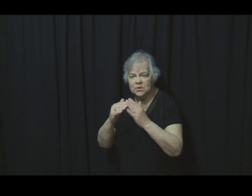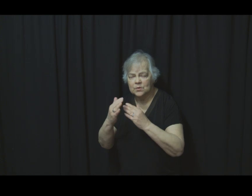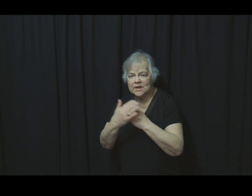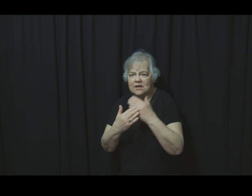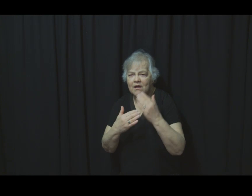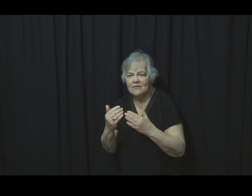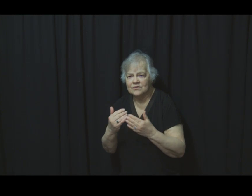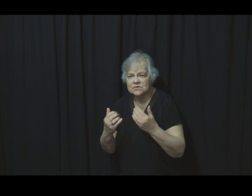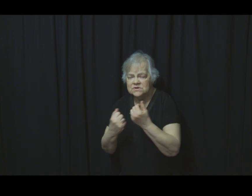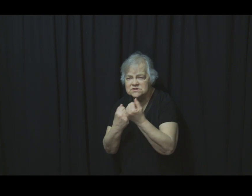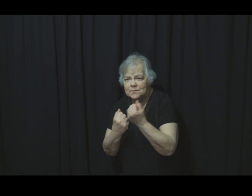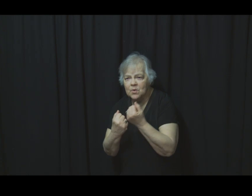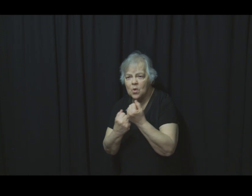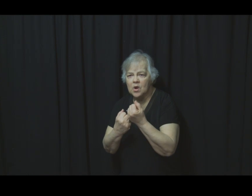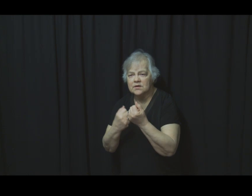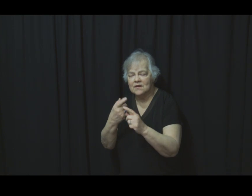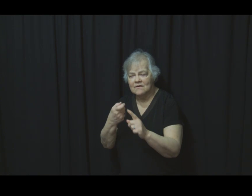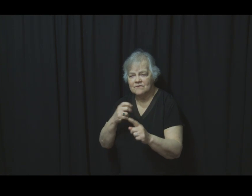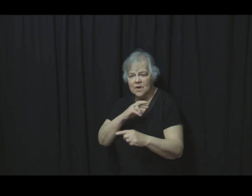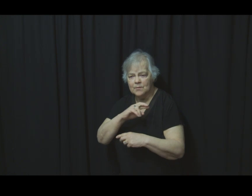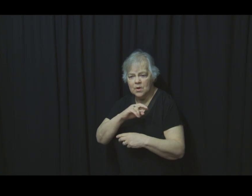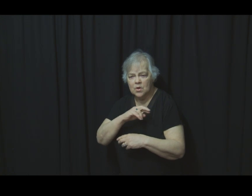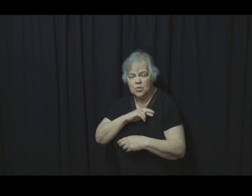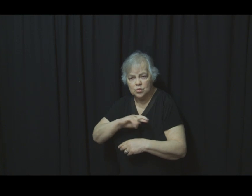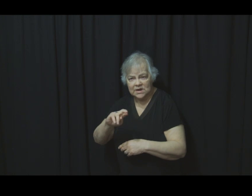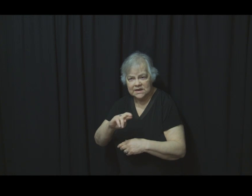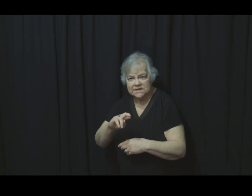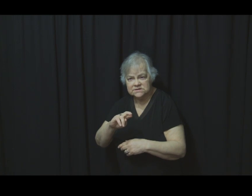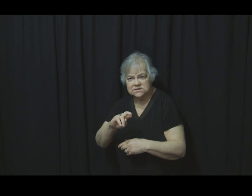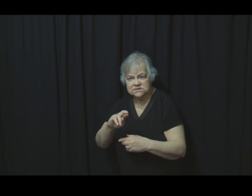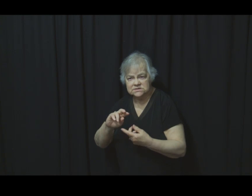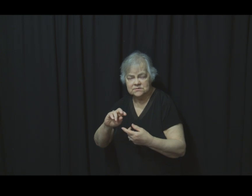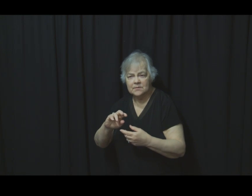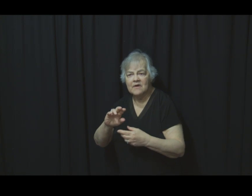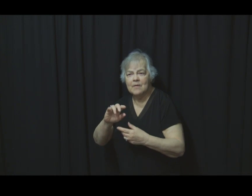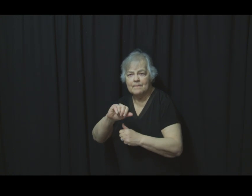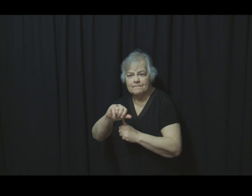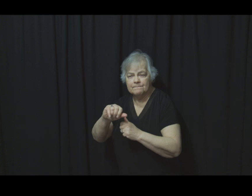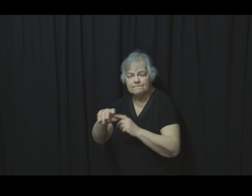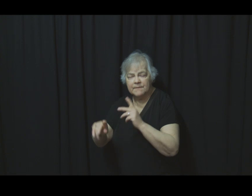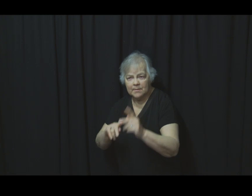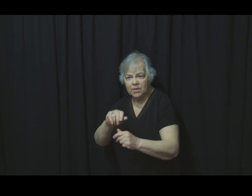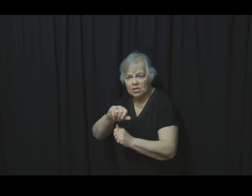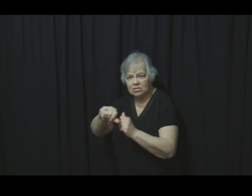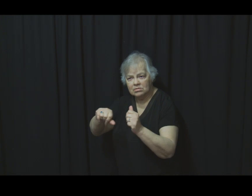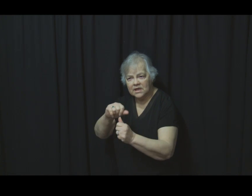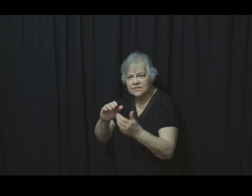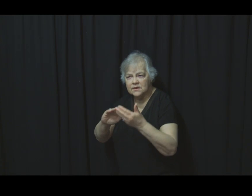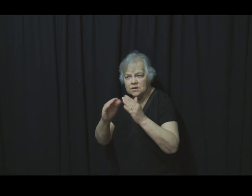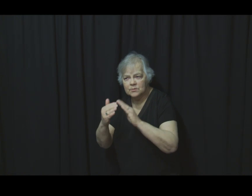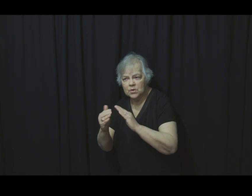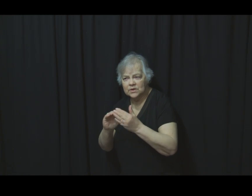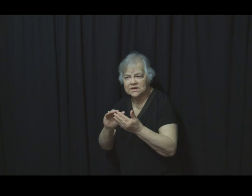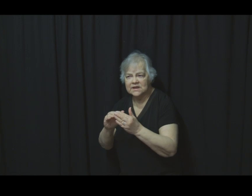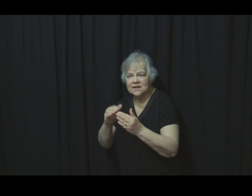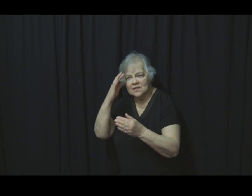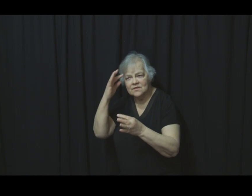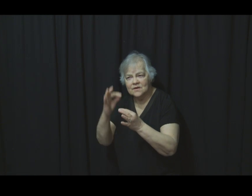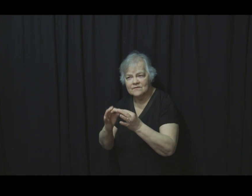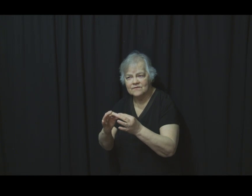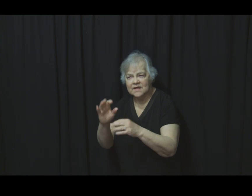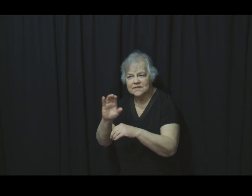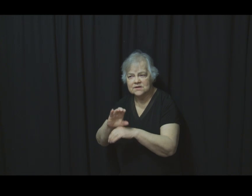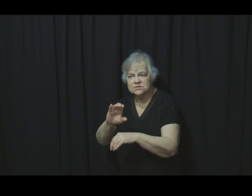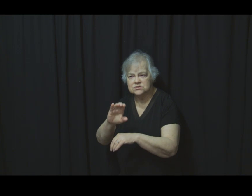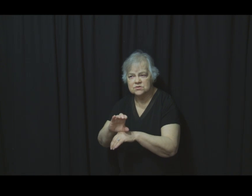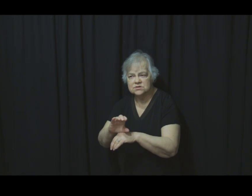and support from their religious fellows in their communities, in their faiths, in their churches, and yet they